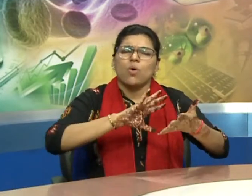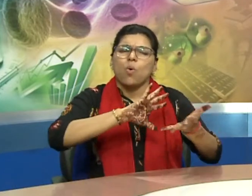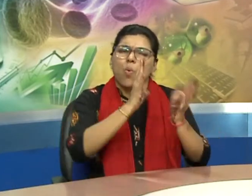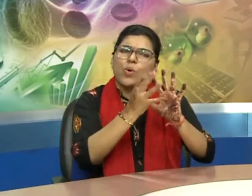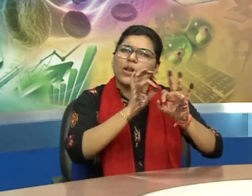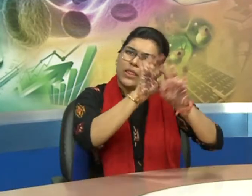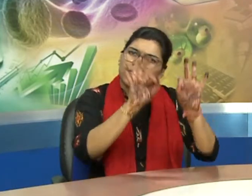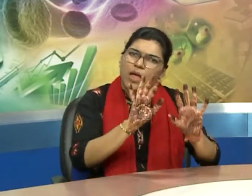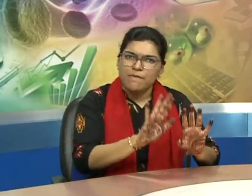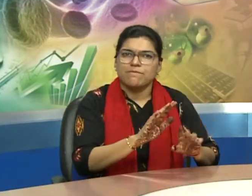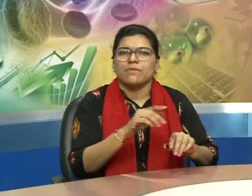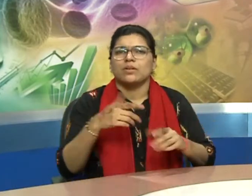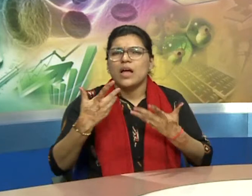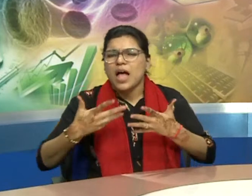interchanged or they can be